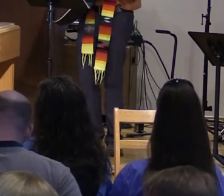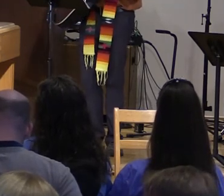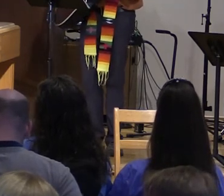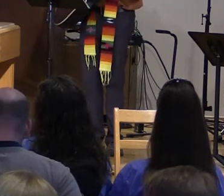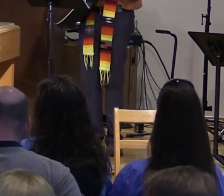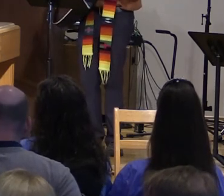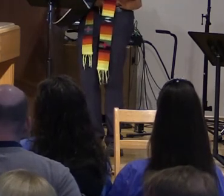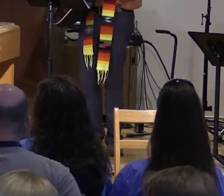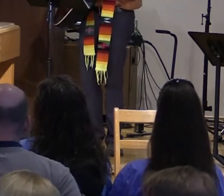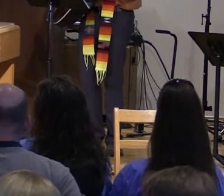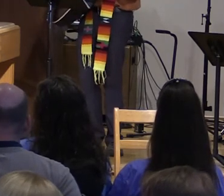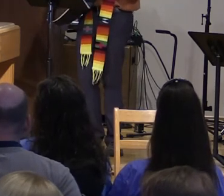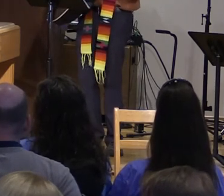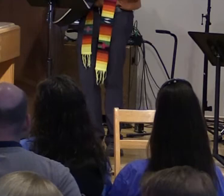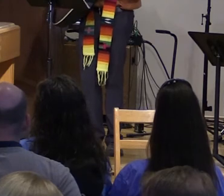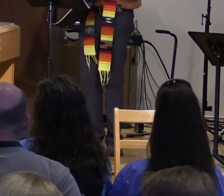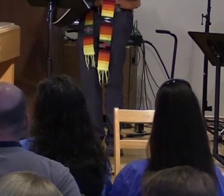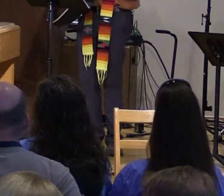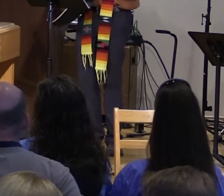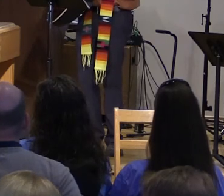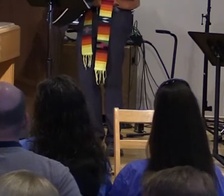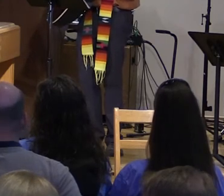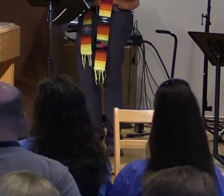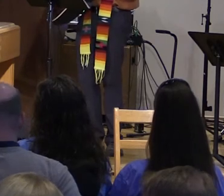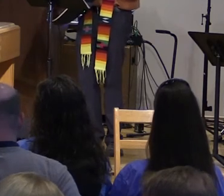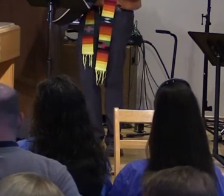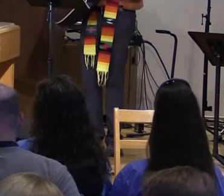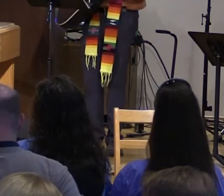love. Your love.